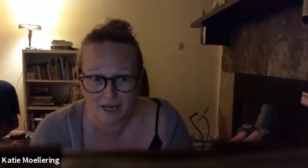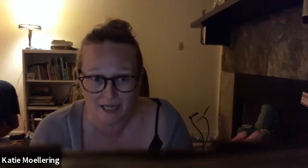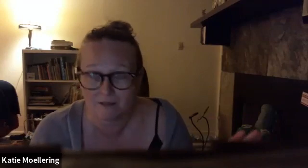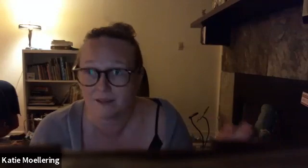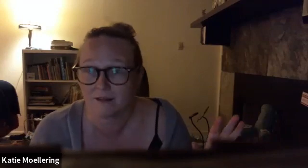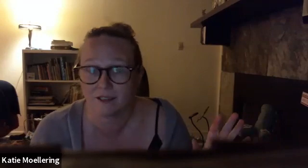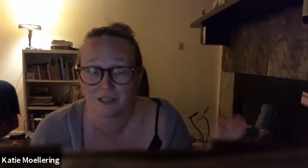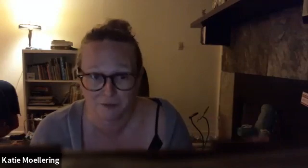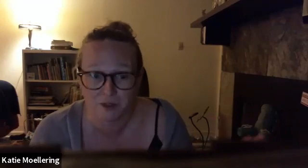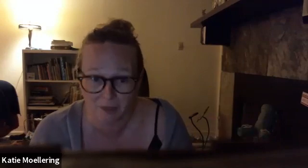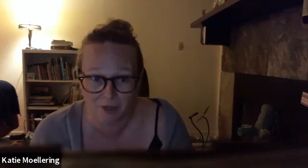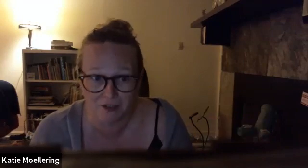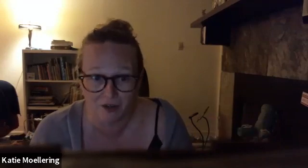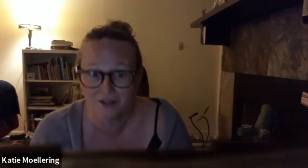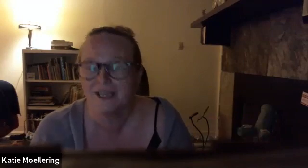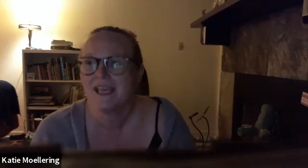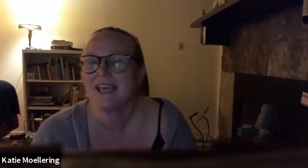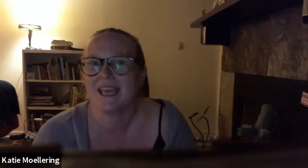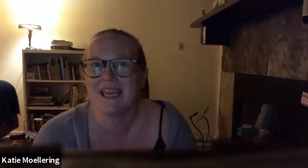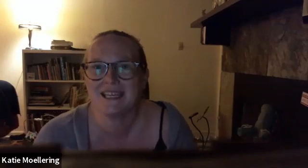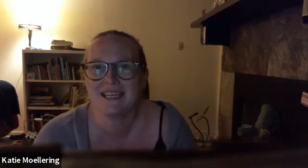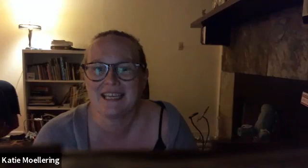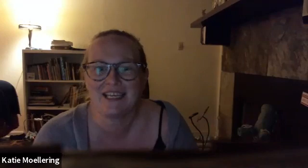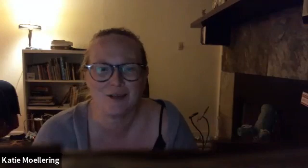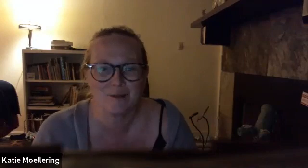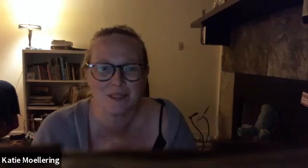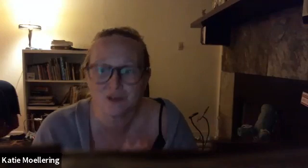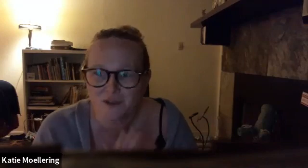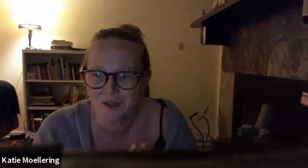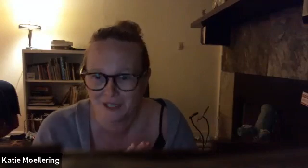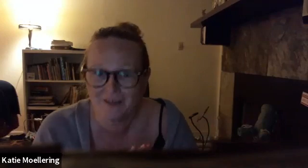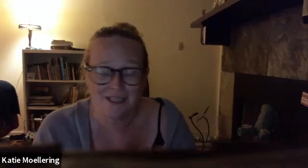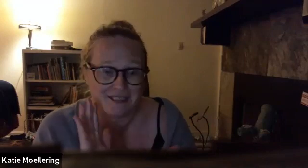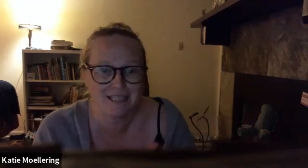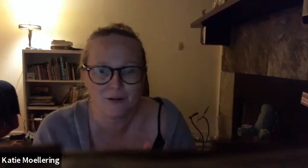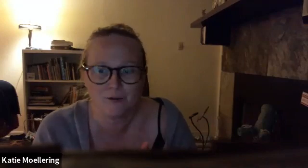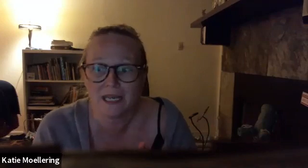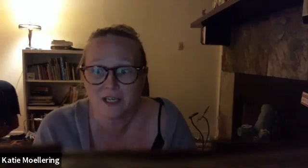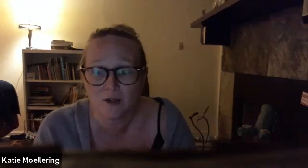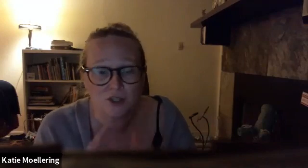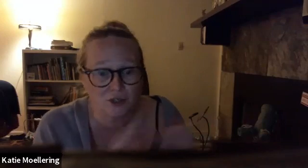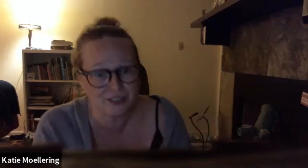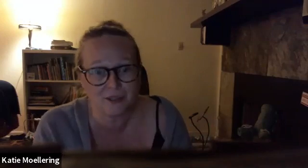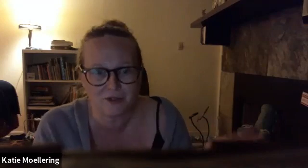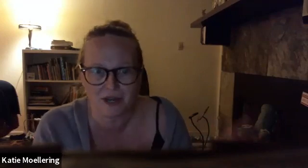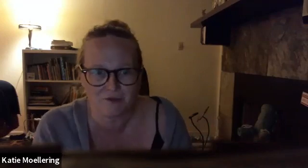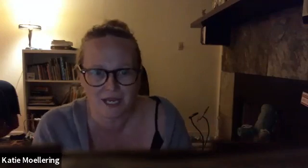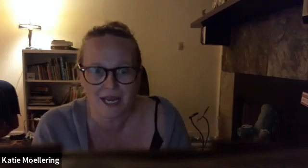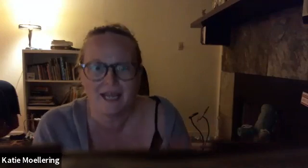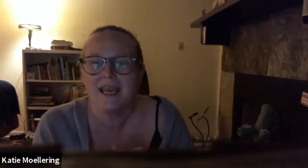like Clifford the Big Red Dog. And my sister's a veterinarian, so he goes to her clinic with her every day. And